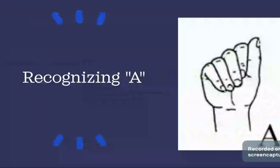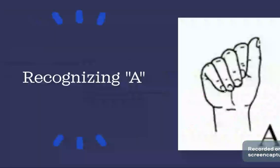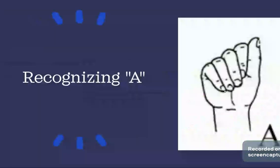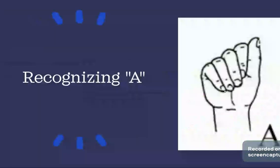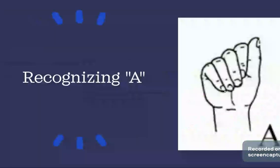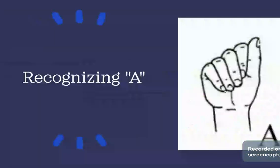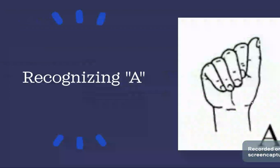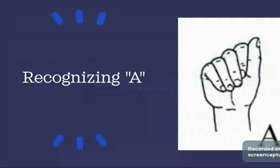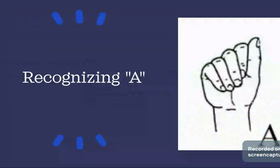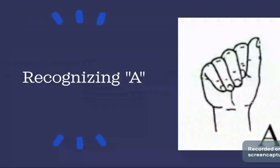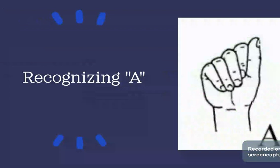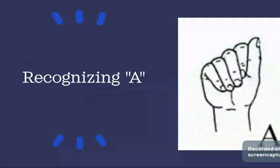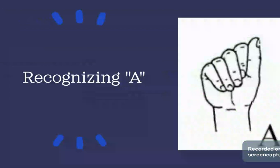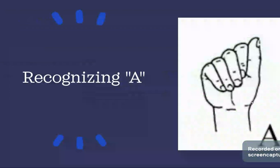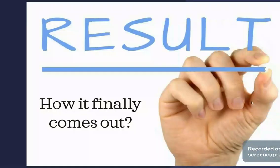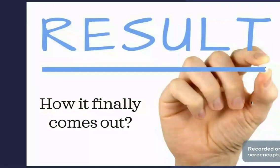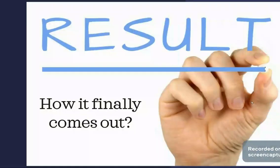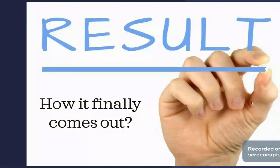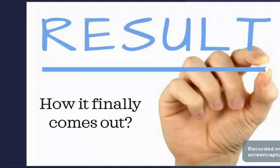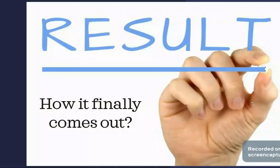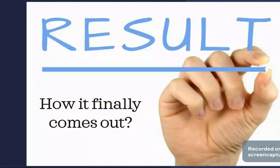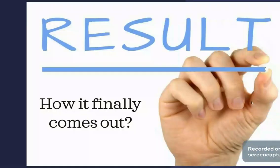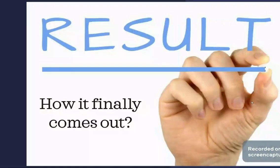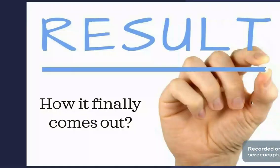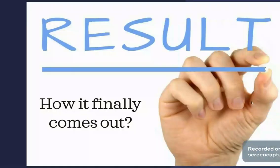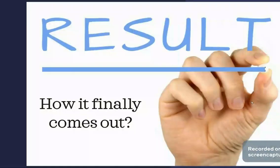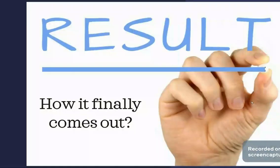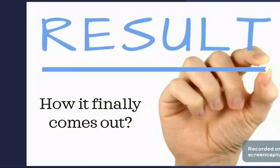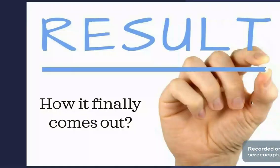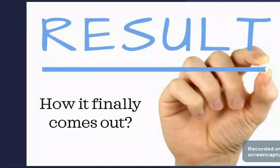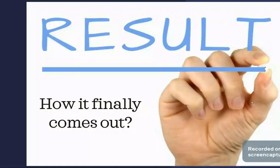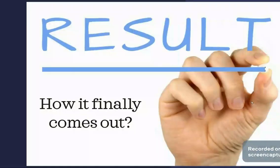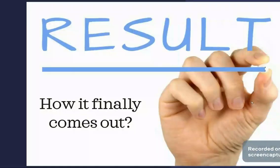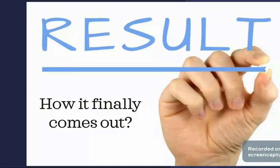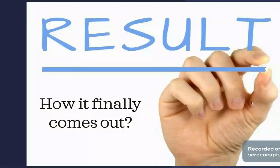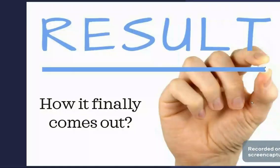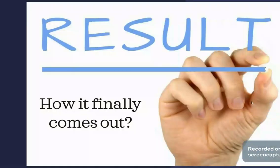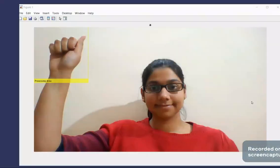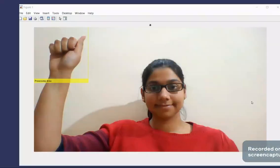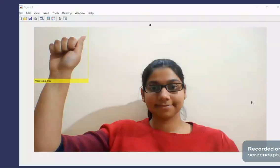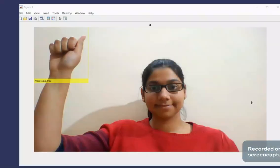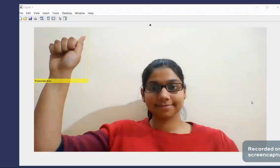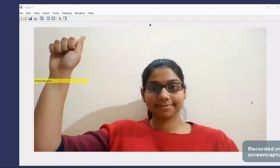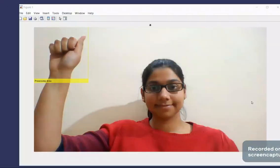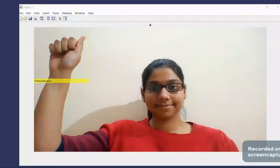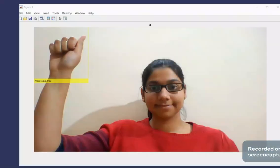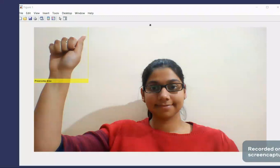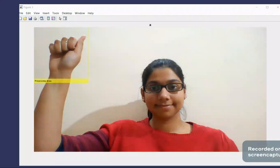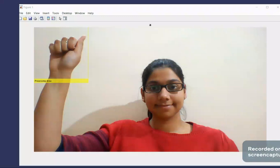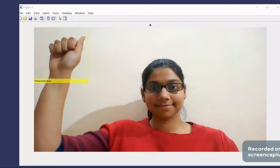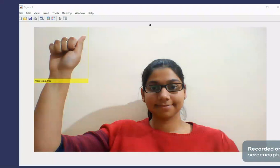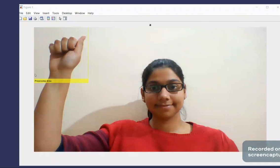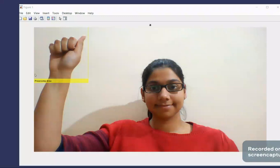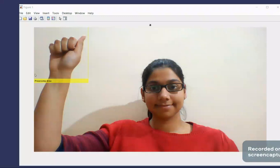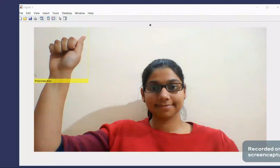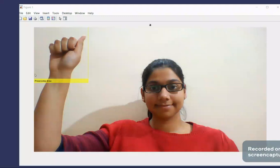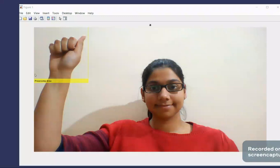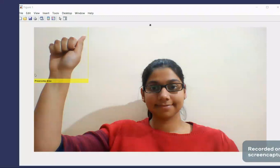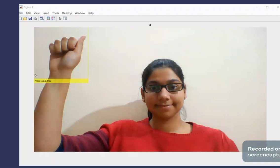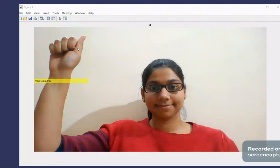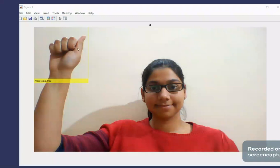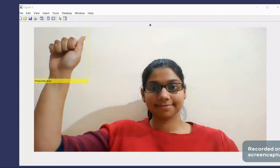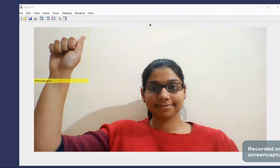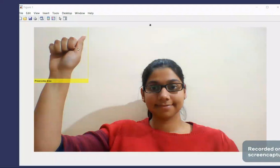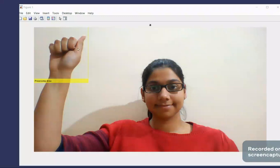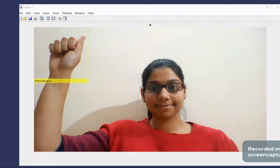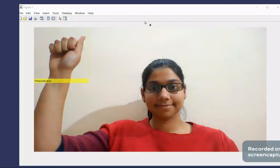So this is the sign of A, how it finally comes out, the result time. So here you can see this is the gesture of A which I